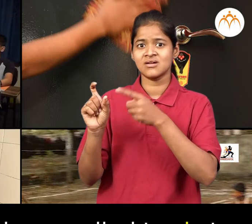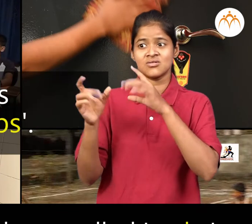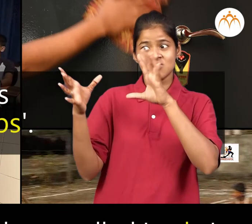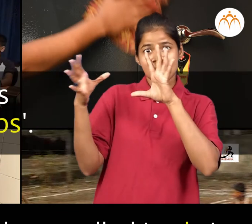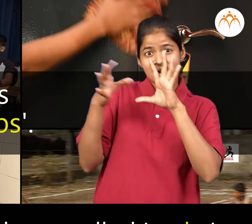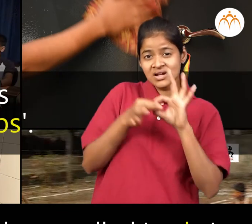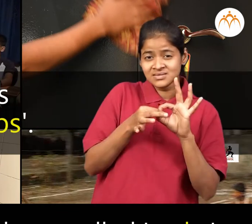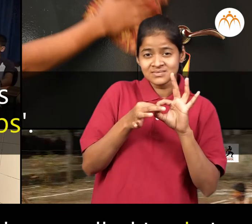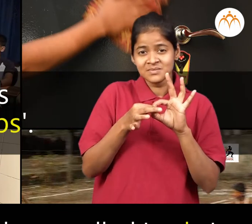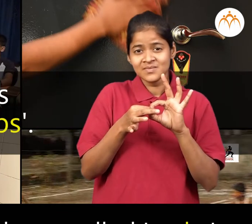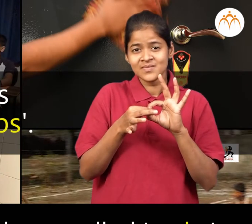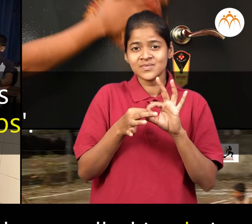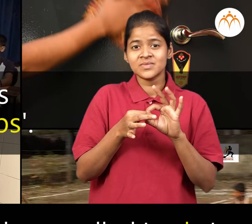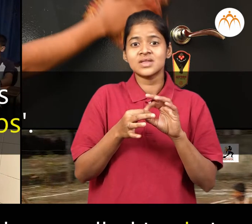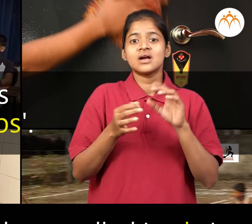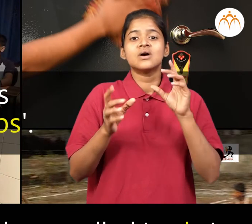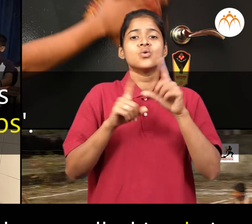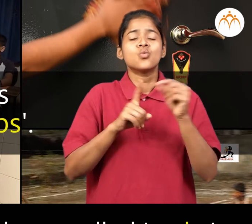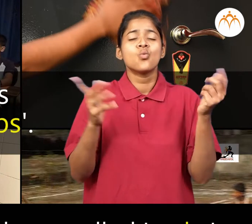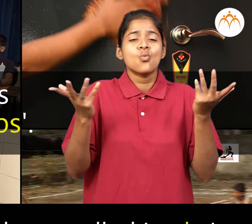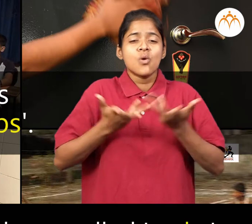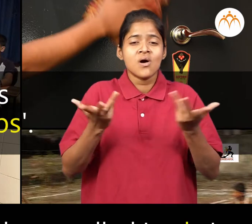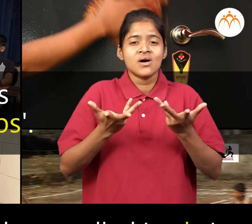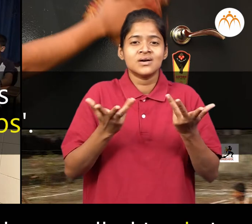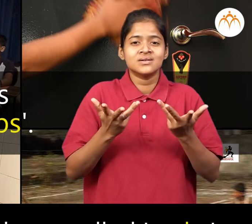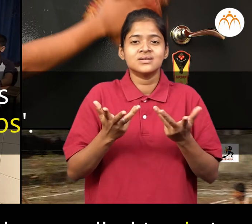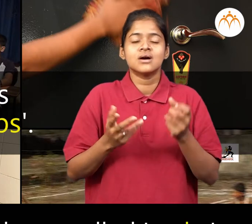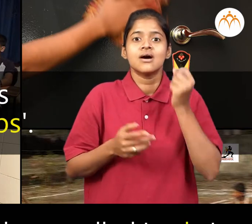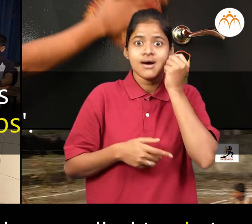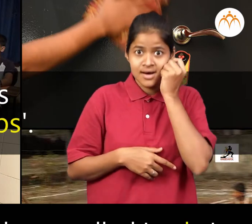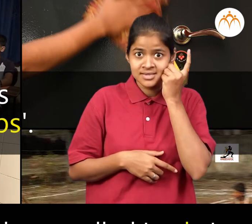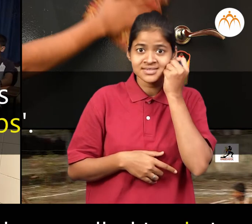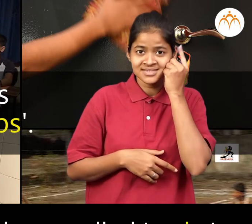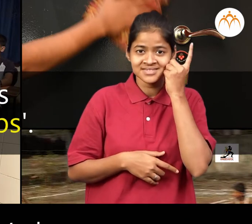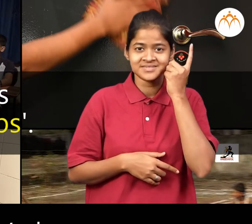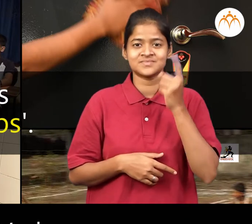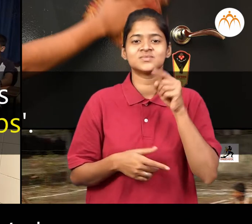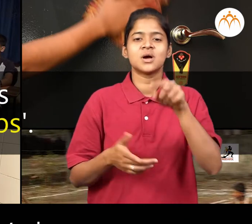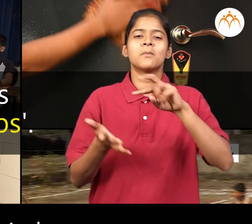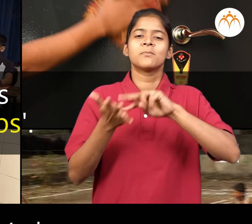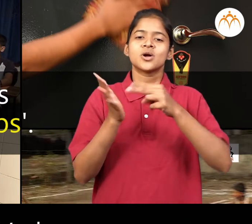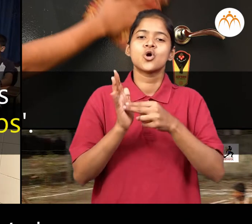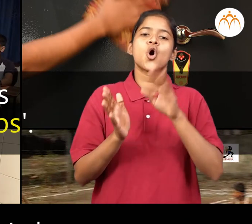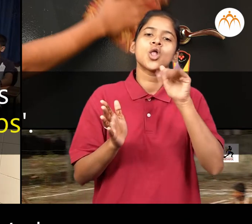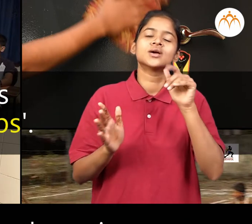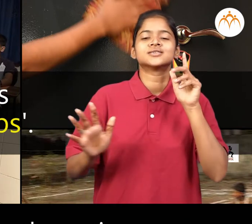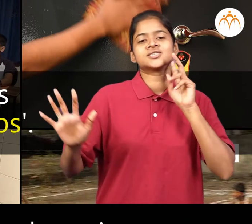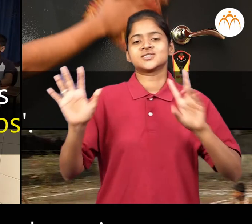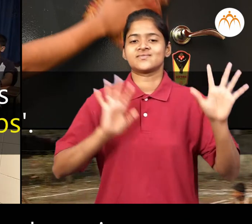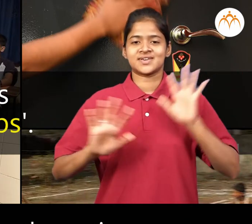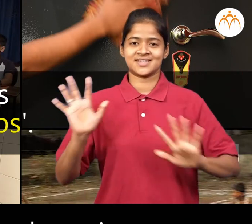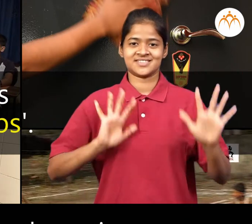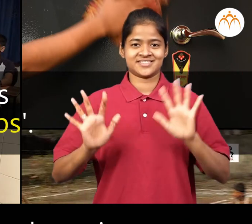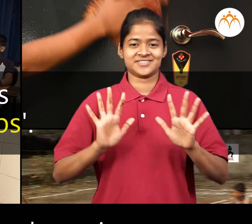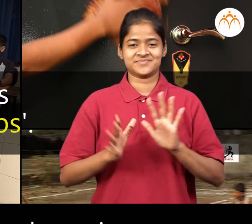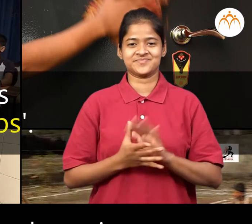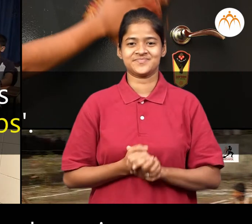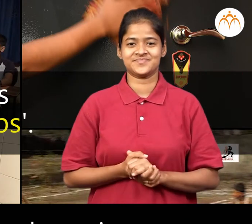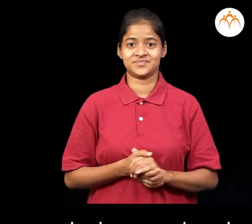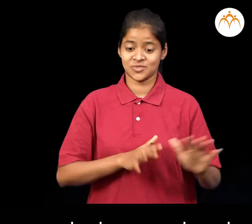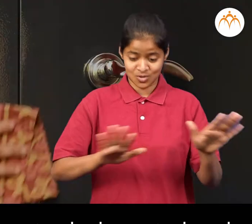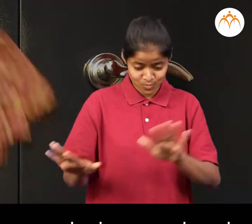The action words are called verbs. Verb We know the action.